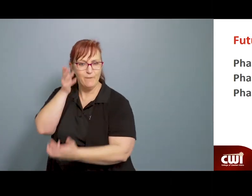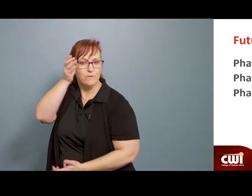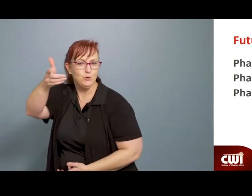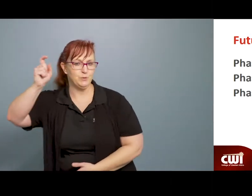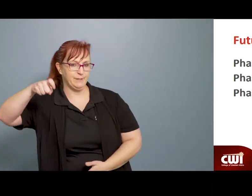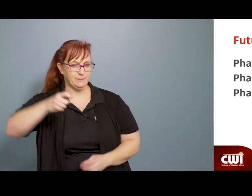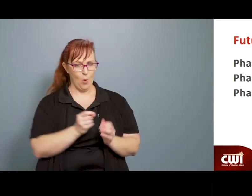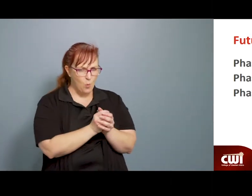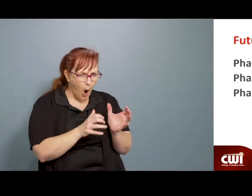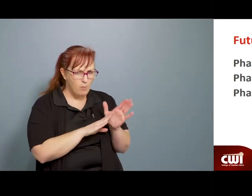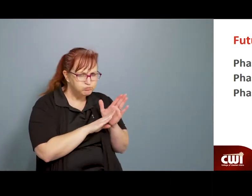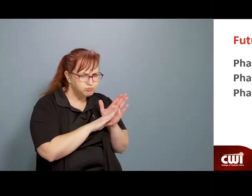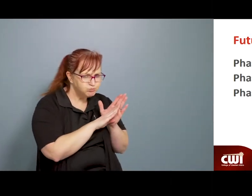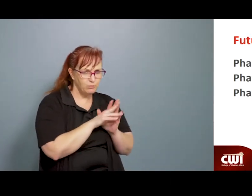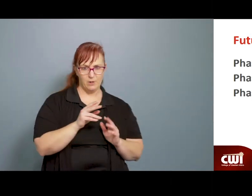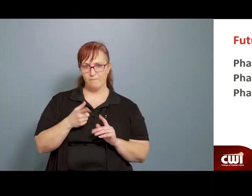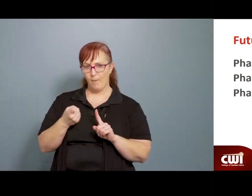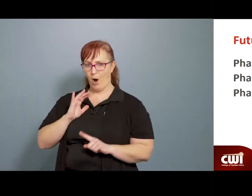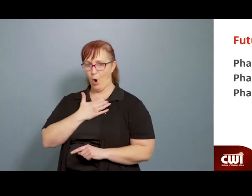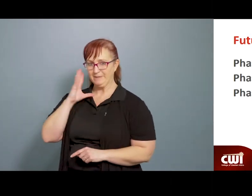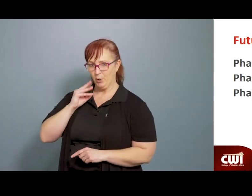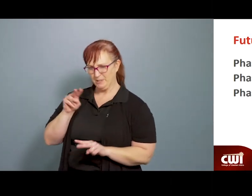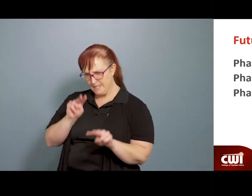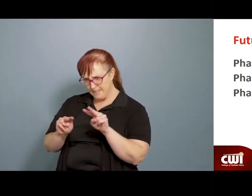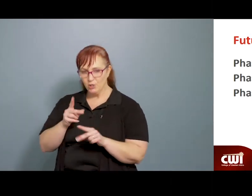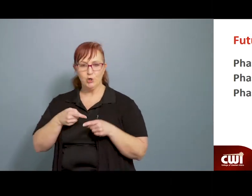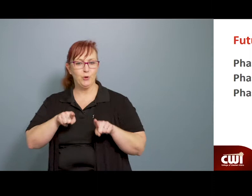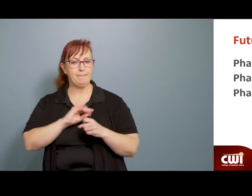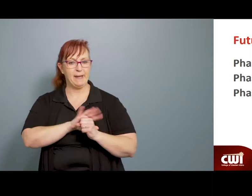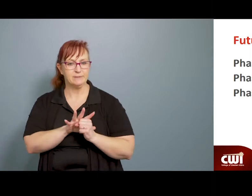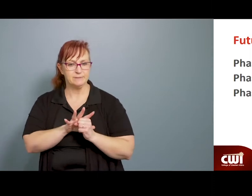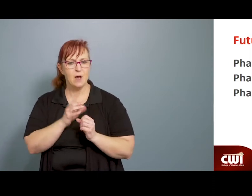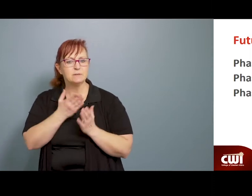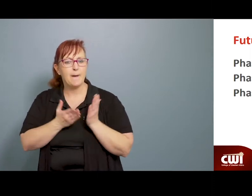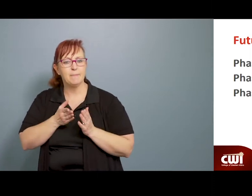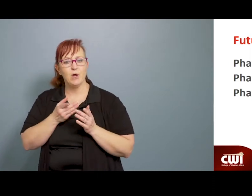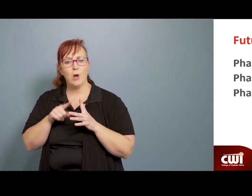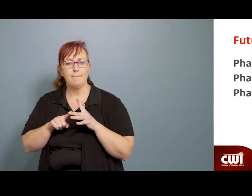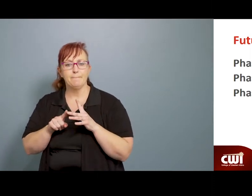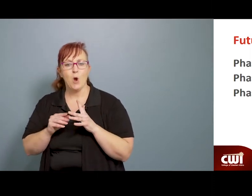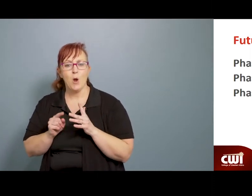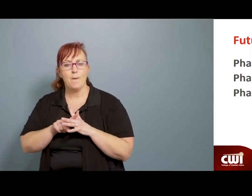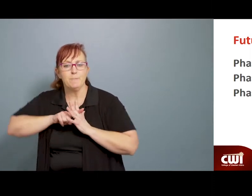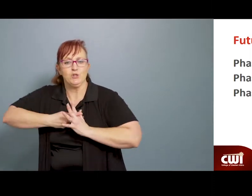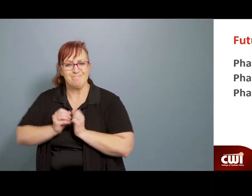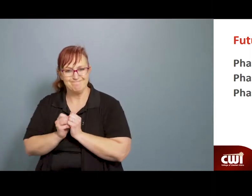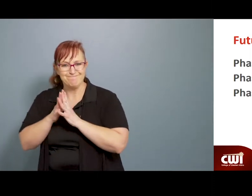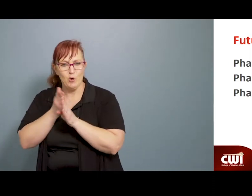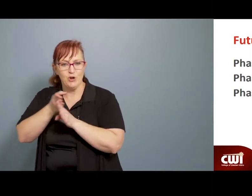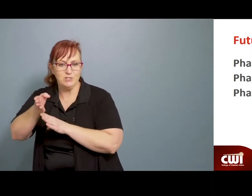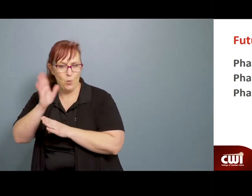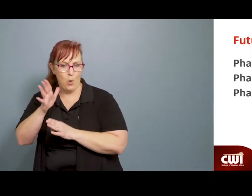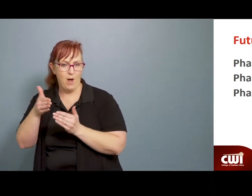and grow based off of what we've experienced in this pandemic. So what are some emerging careers that are going to come out as a result of